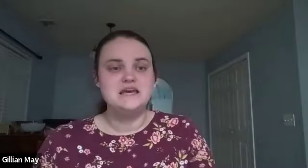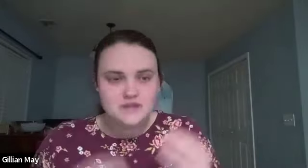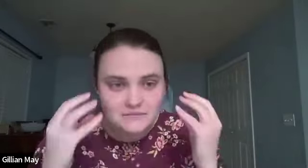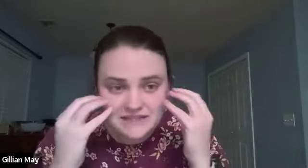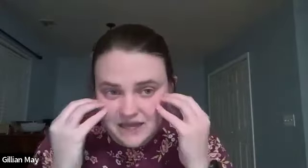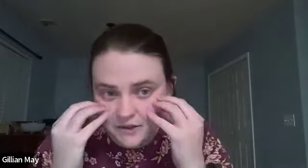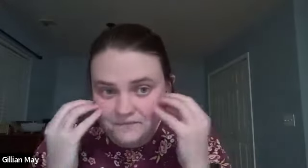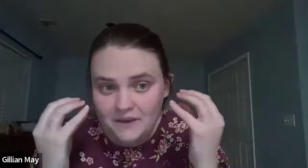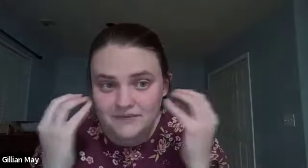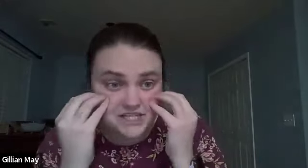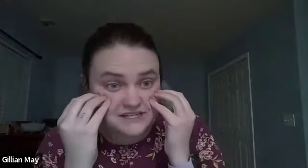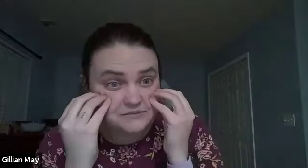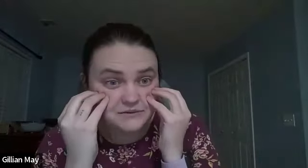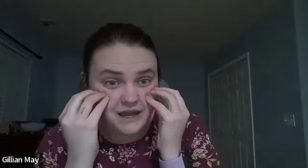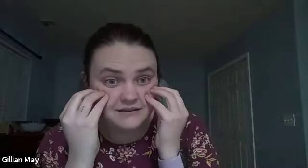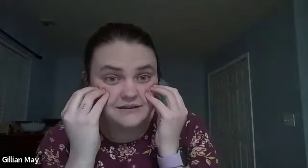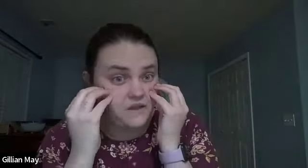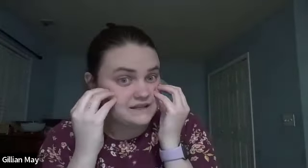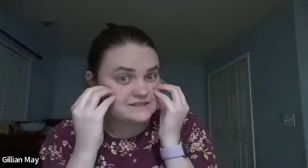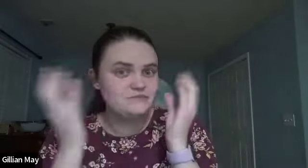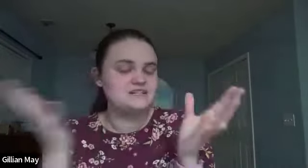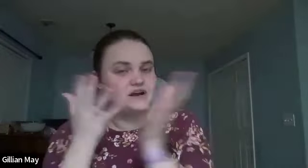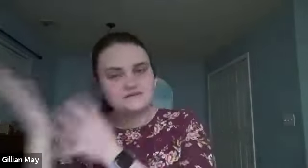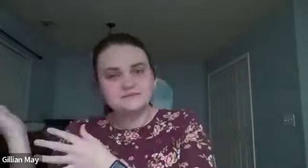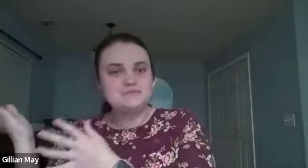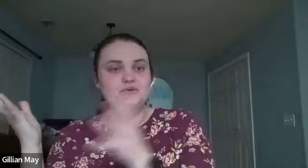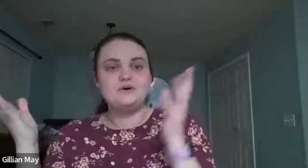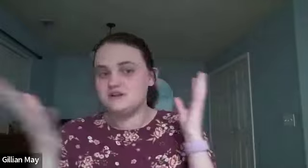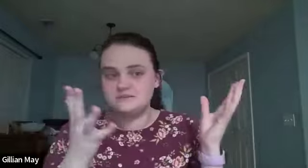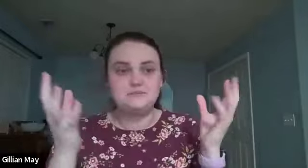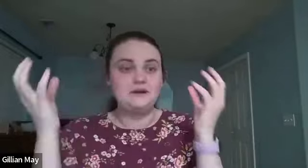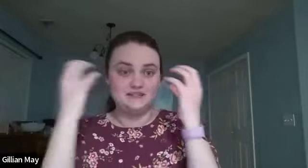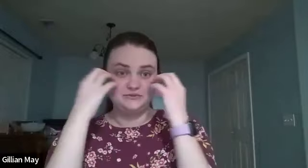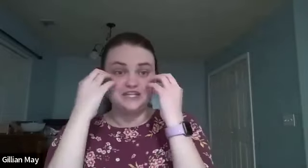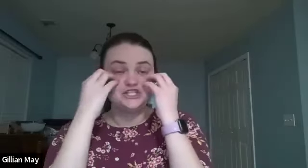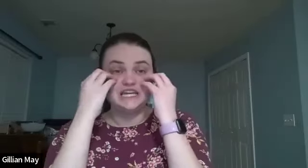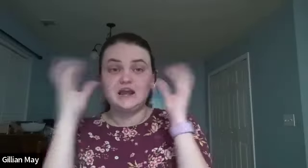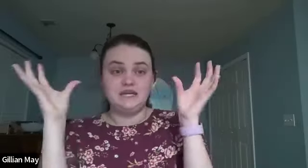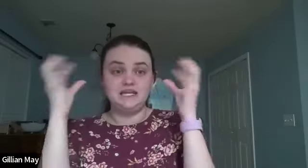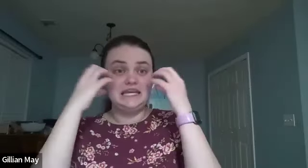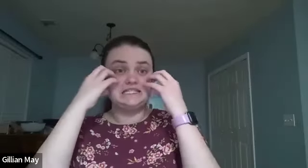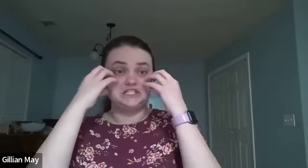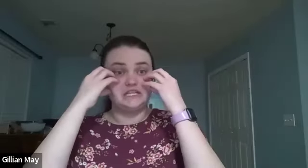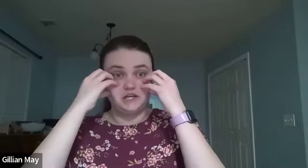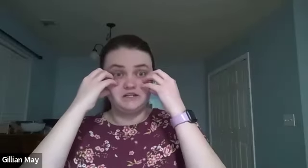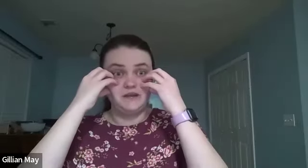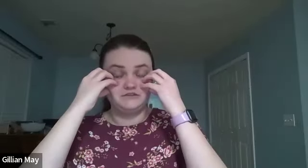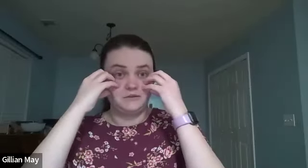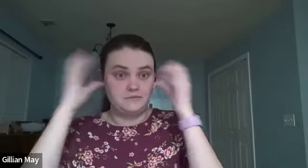you can't really tell, my cheeks get really red a lot. When I talk in front of people or I talk to people, they just get, I mean, it's just like cherry tomatoes on top of my